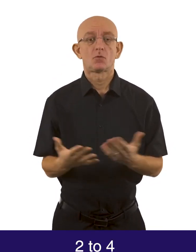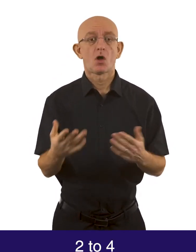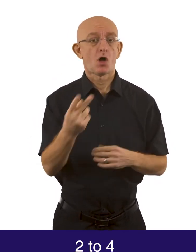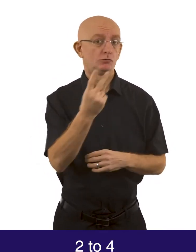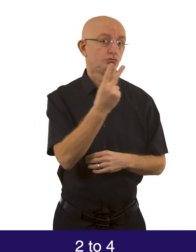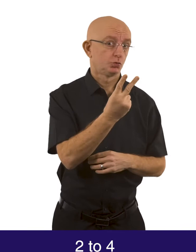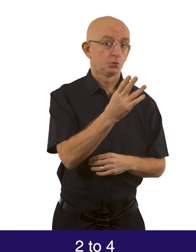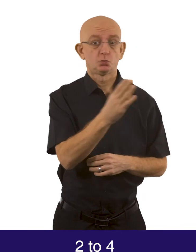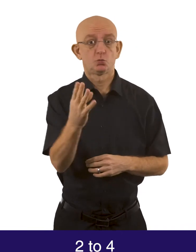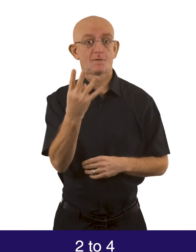2 to 4.